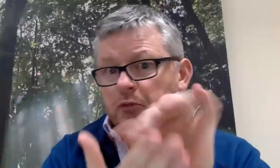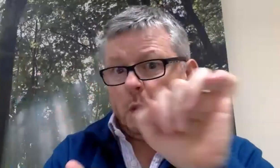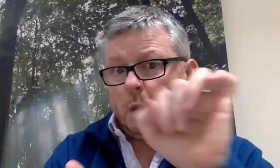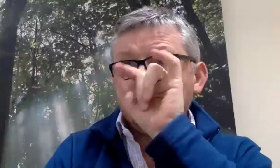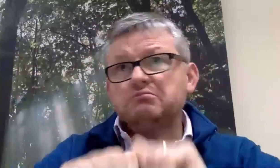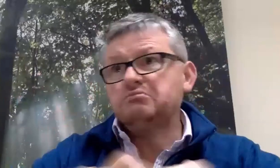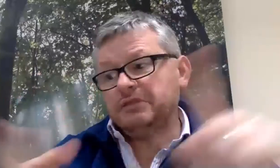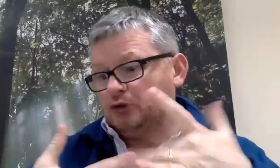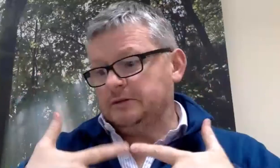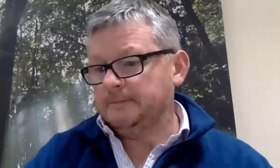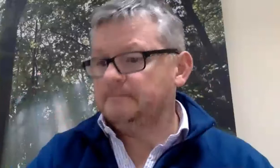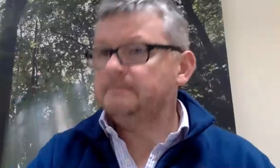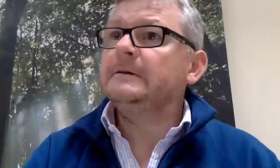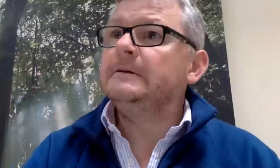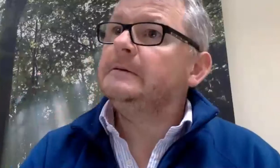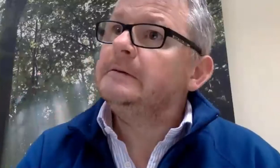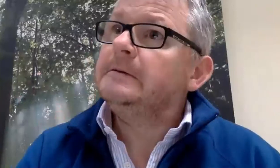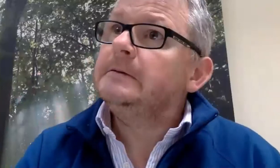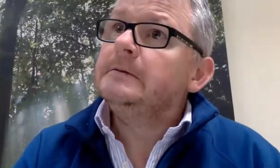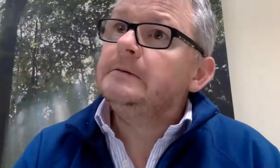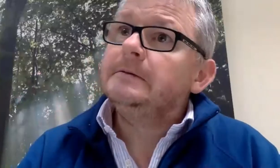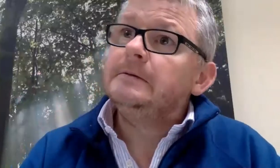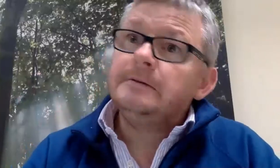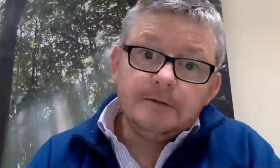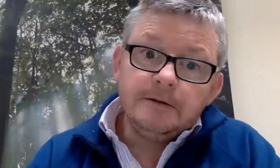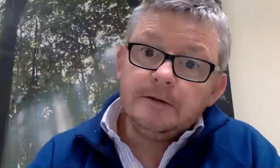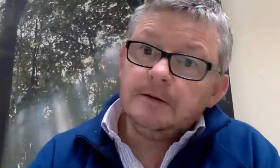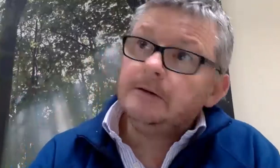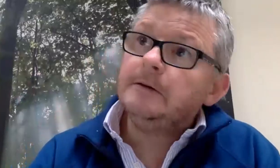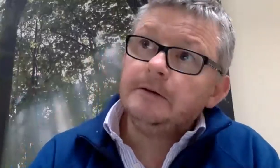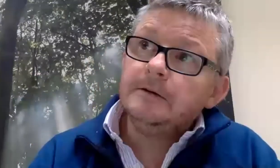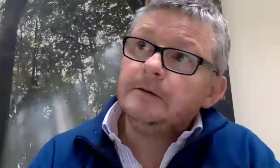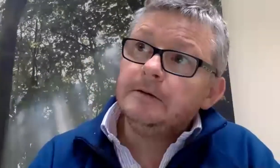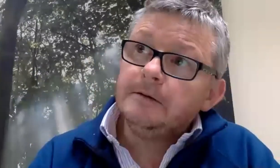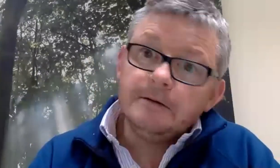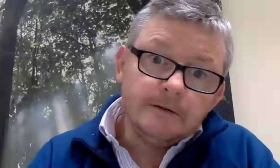and happy to post some of that on social media or on the Twitter account, which is what we're doing.